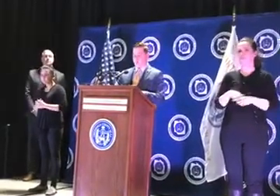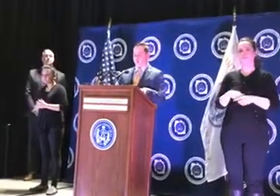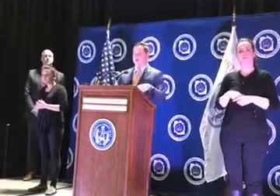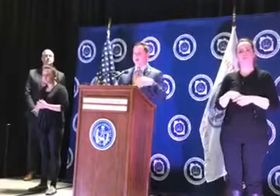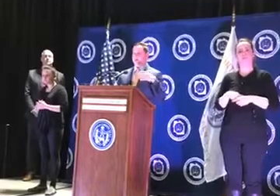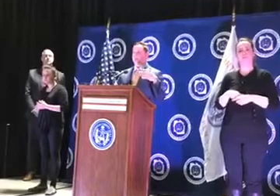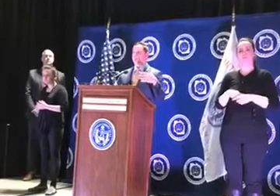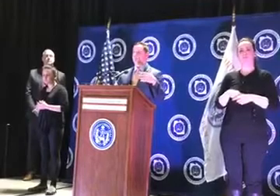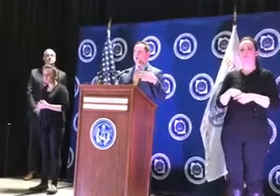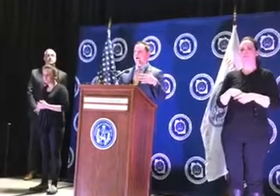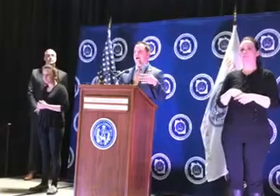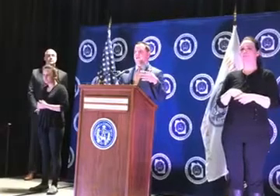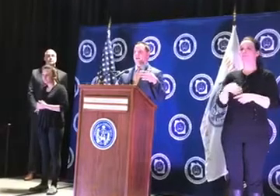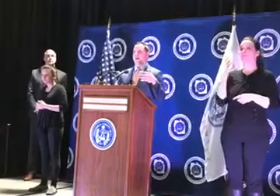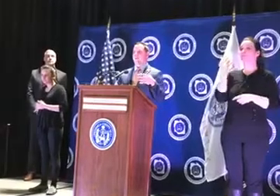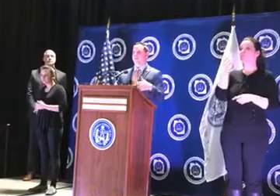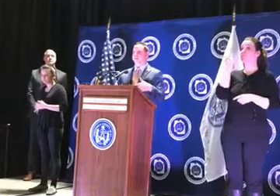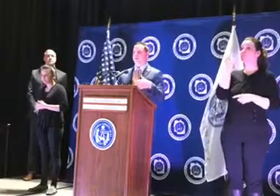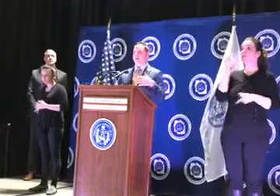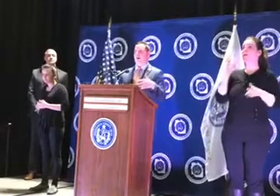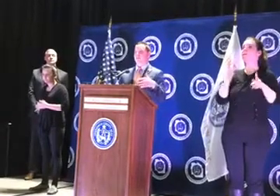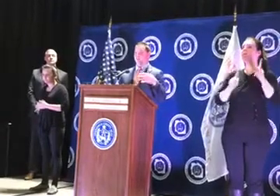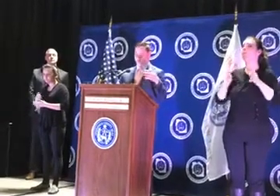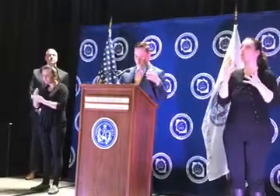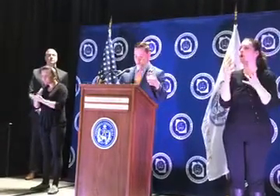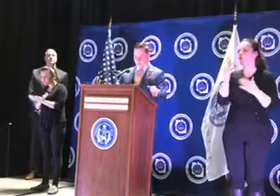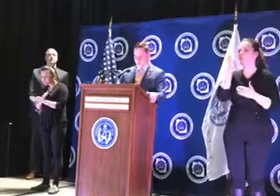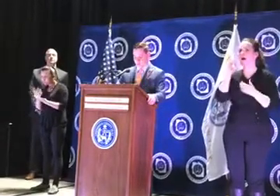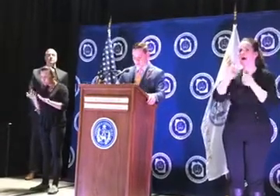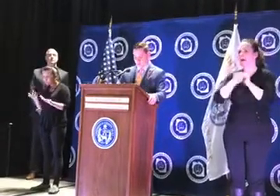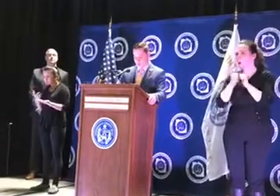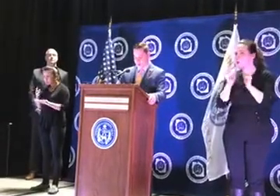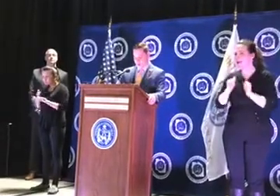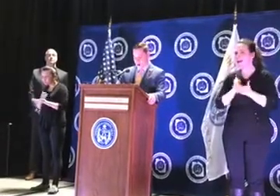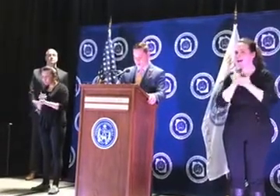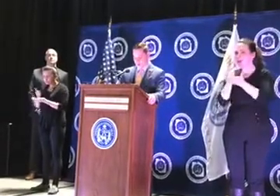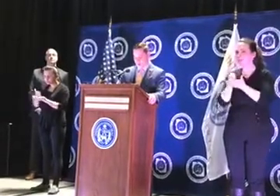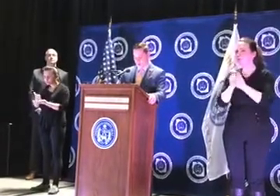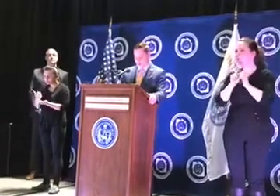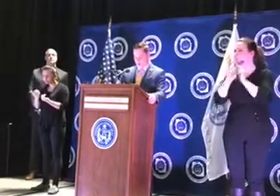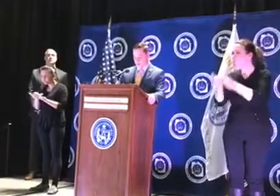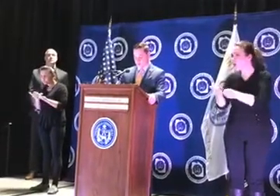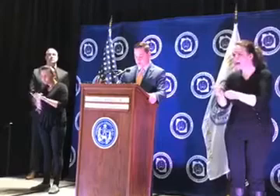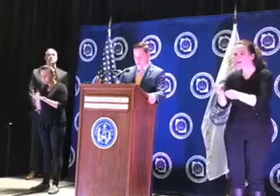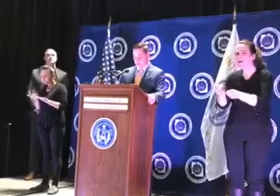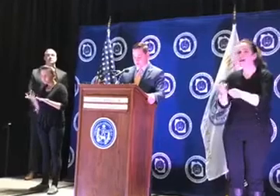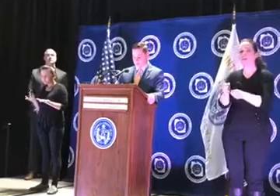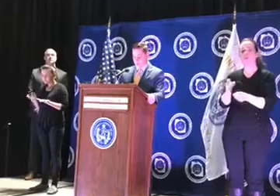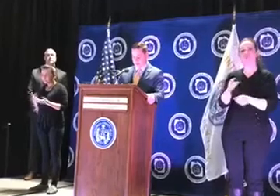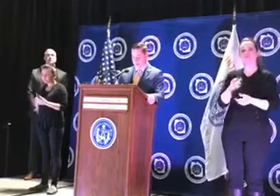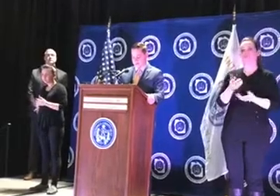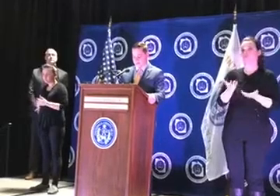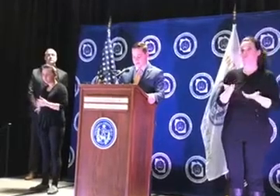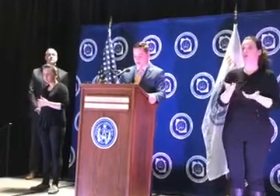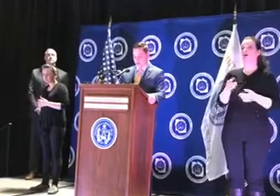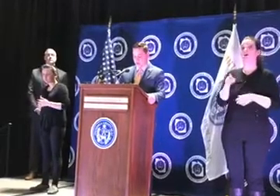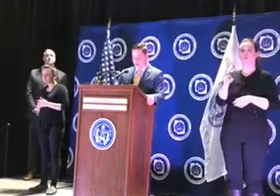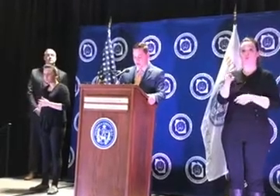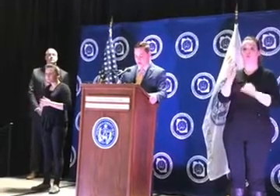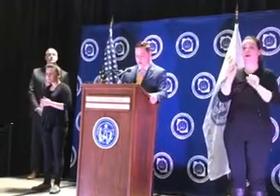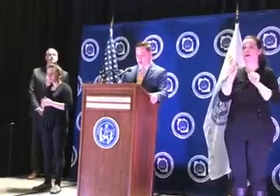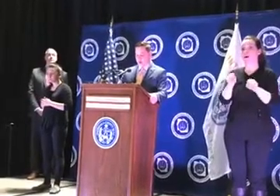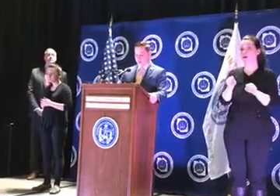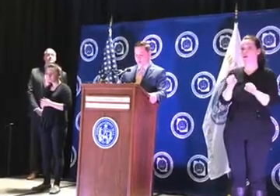But we're getting a lot of people who want to know how they have this, they can help, they want to donate something. So certainly we want to streamline this. I'm asking